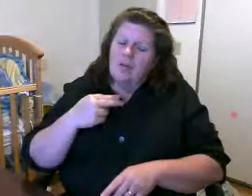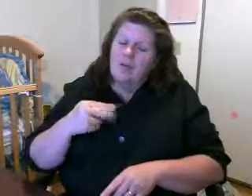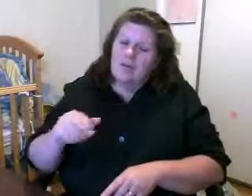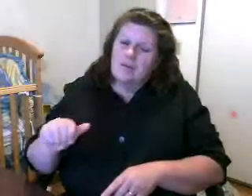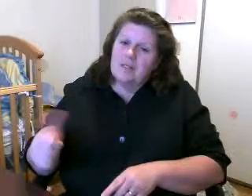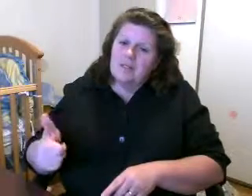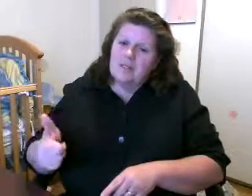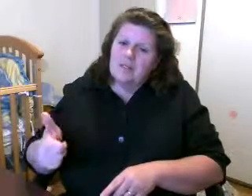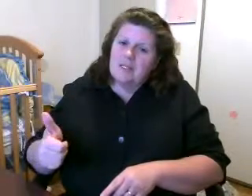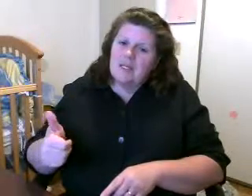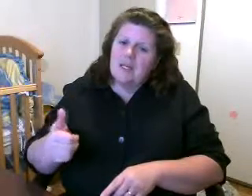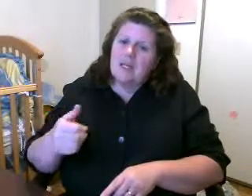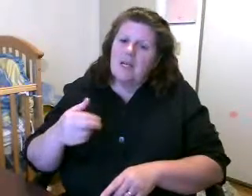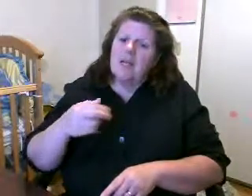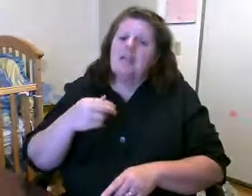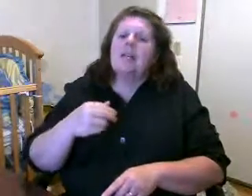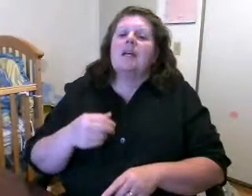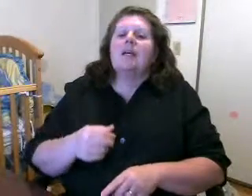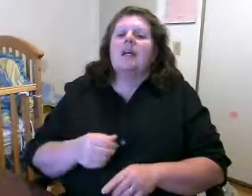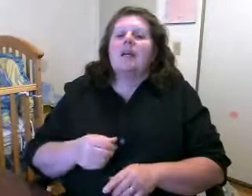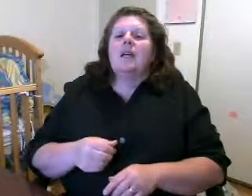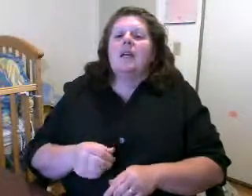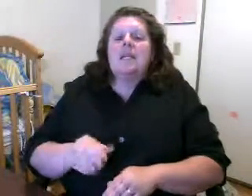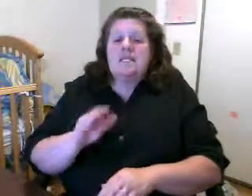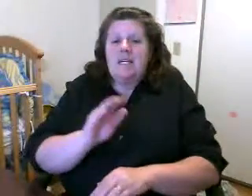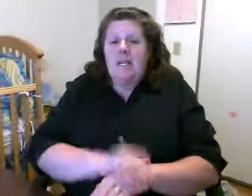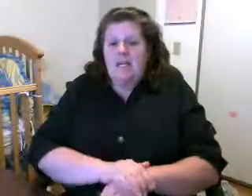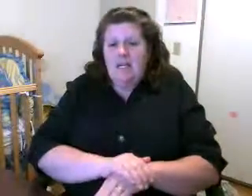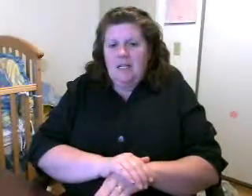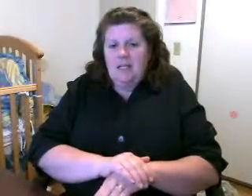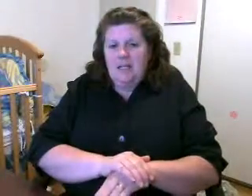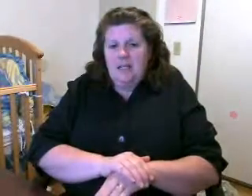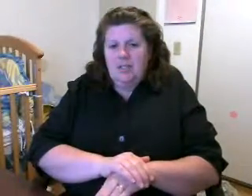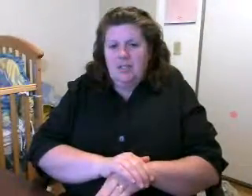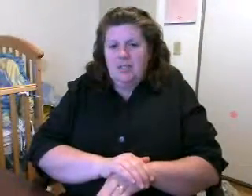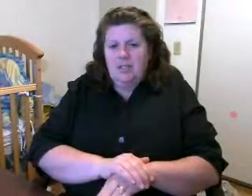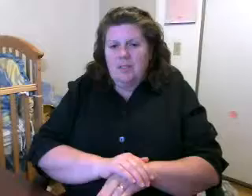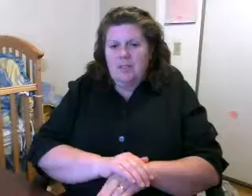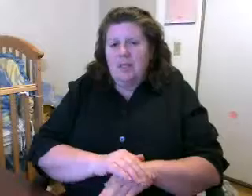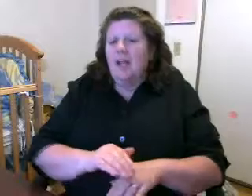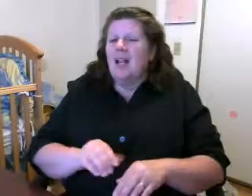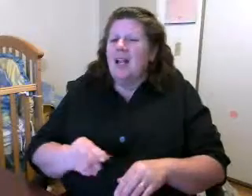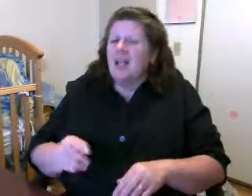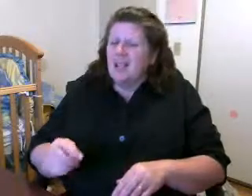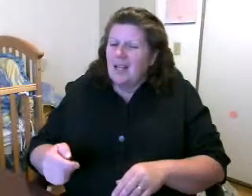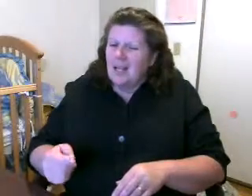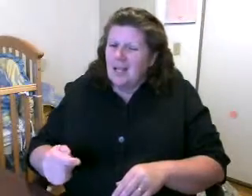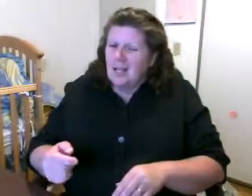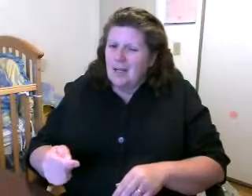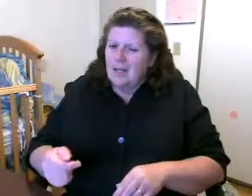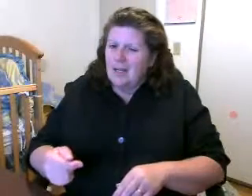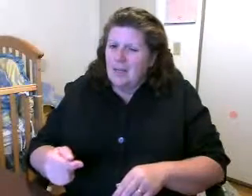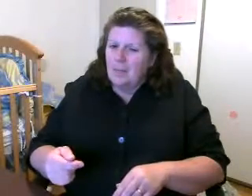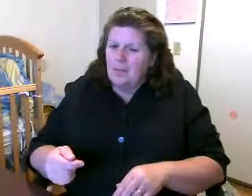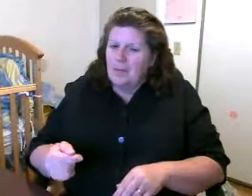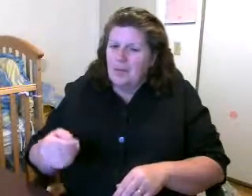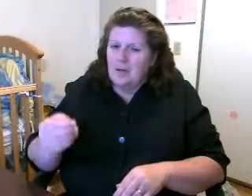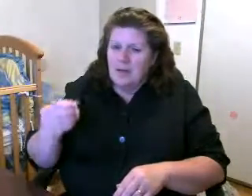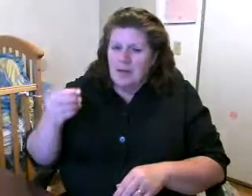little bit of information regarding the NIC knowledge exam, which is the written test. Yes, you